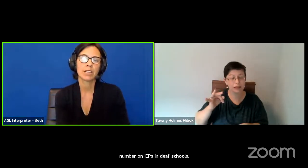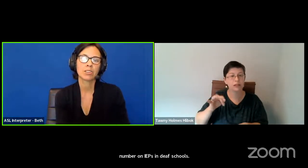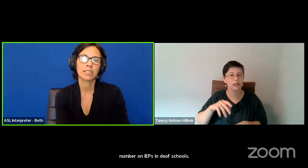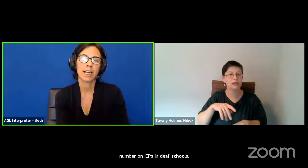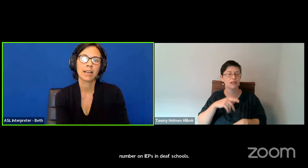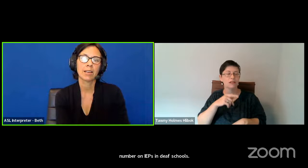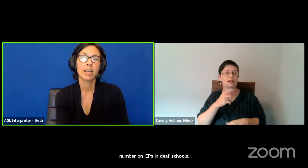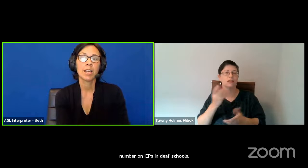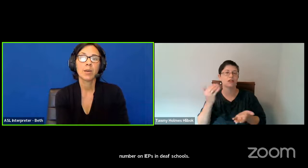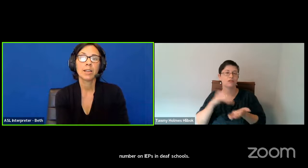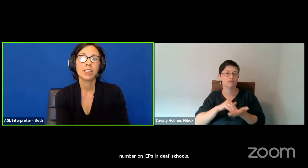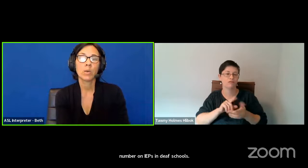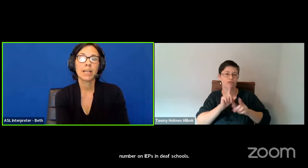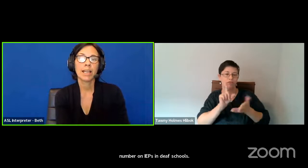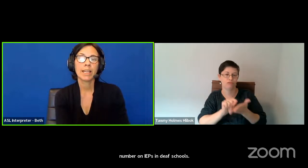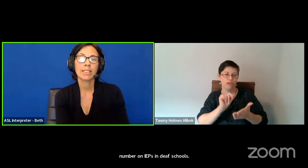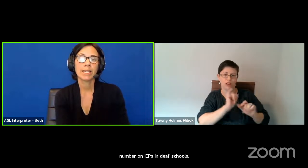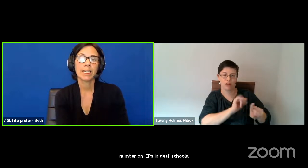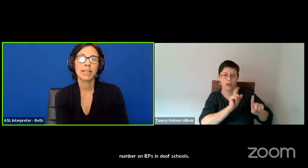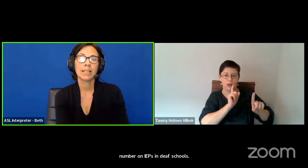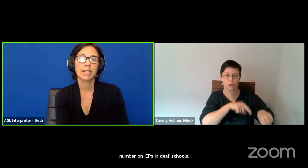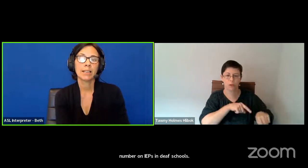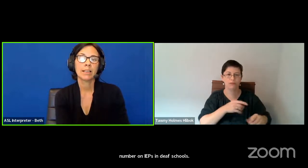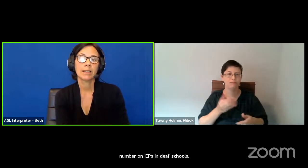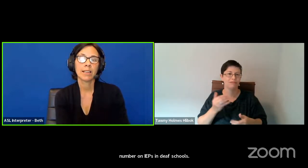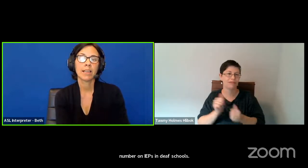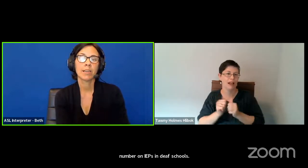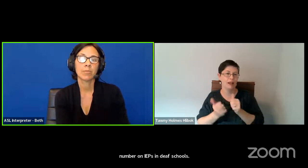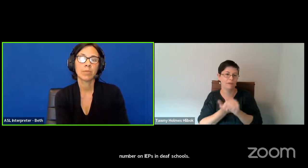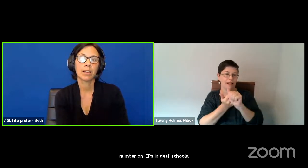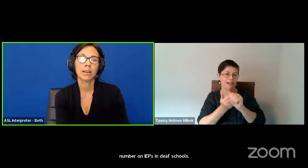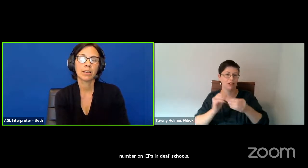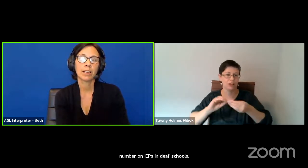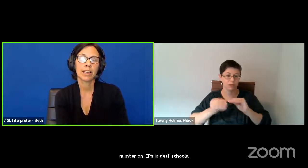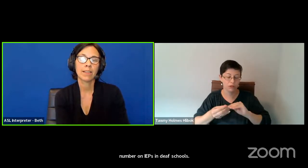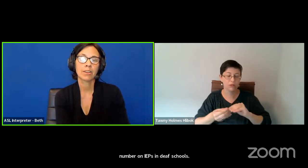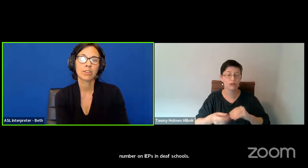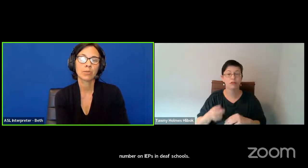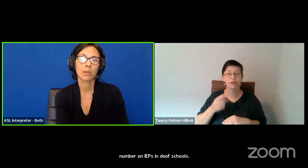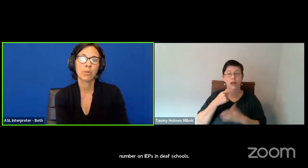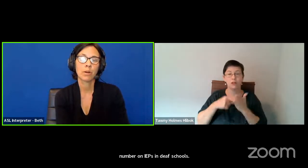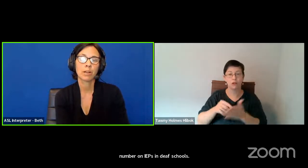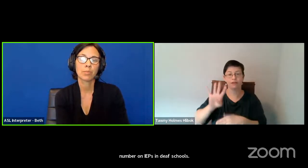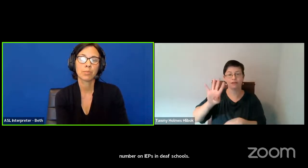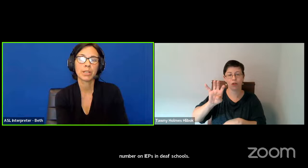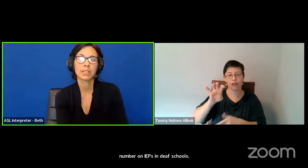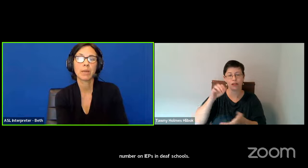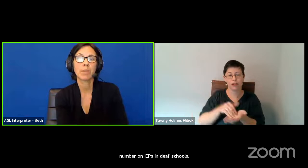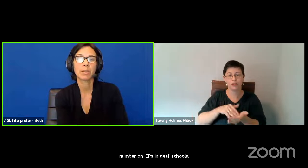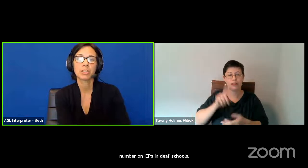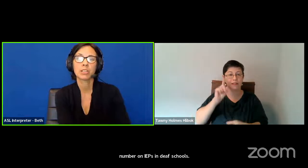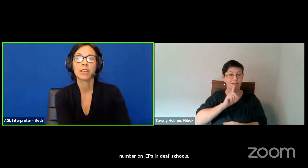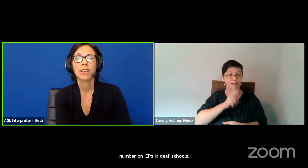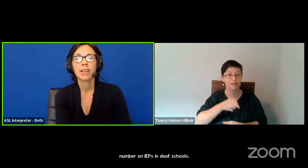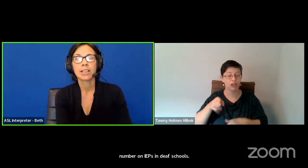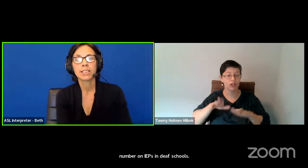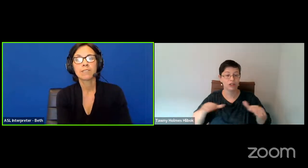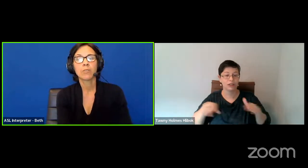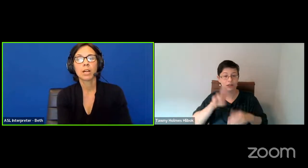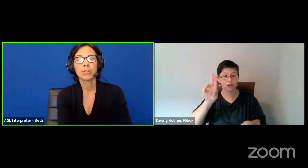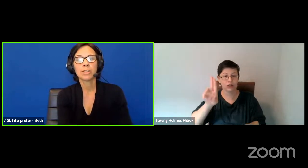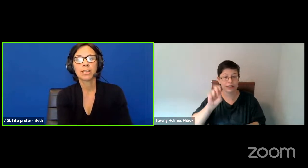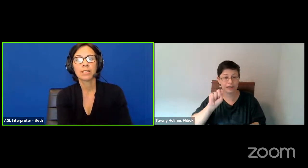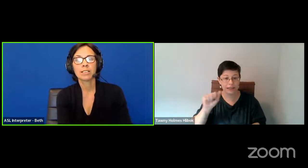from the national data. In 2019, again, there's a report published. It